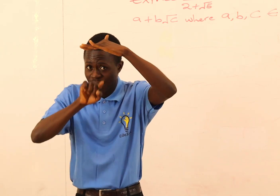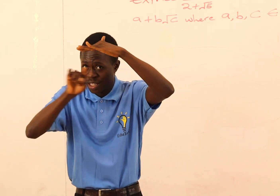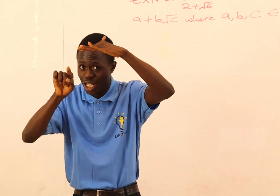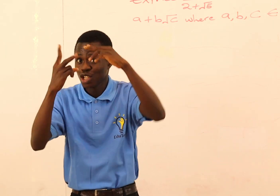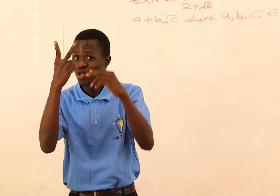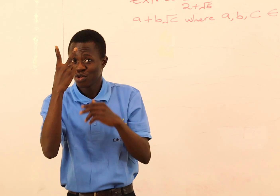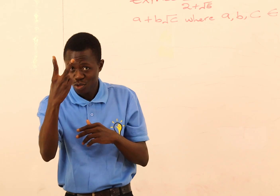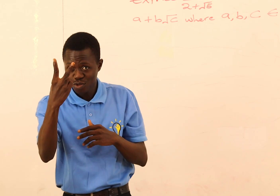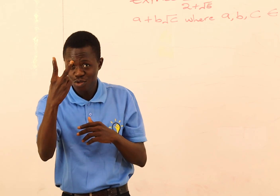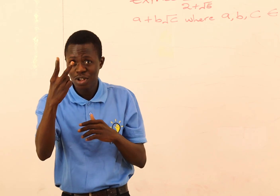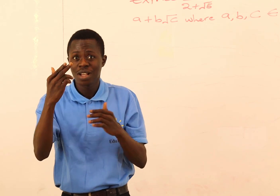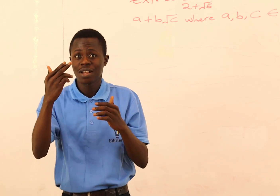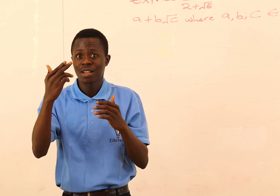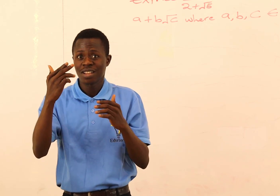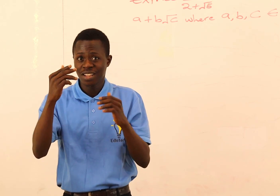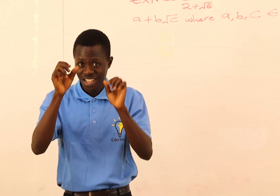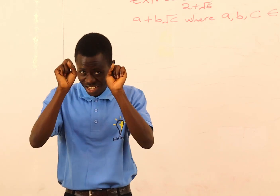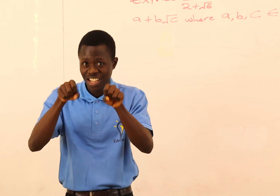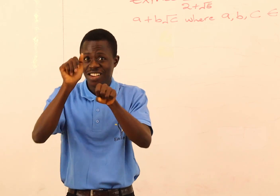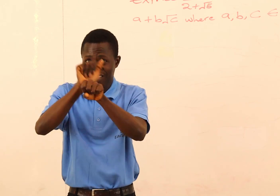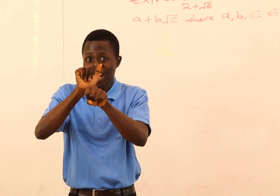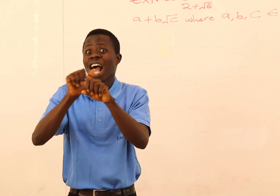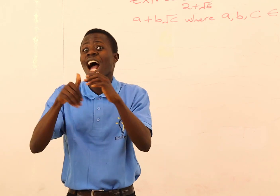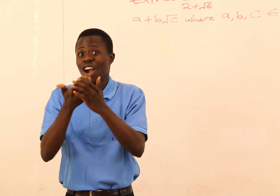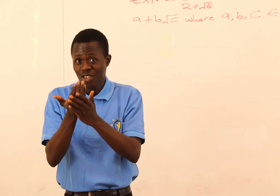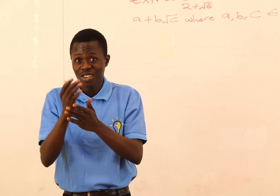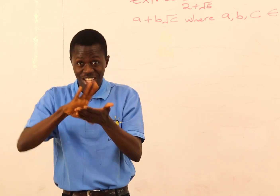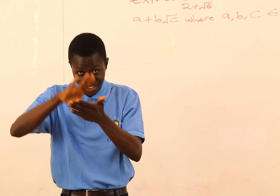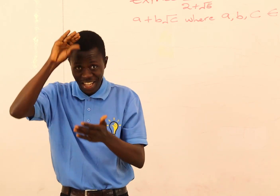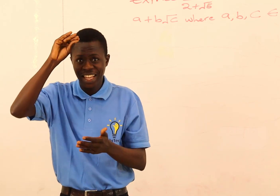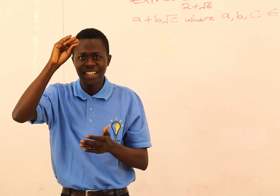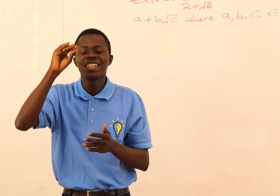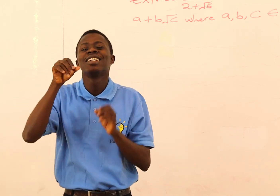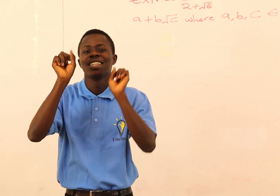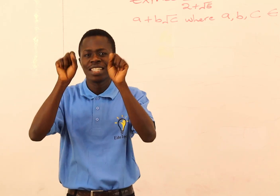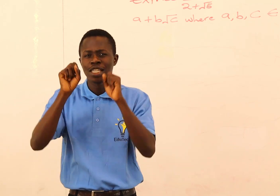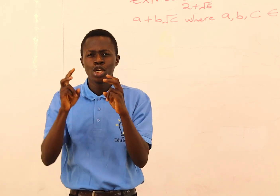with the rationalization of sets where the denominator has two expressions, right?